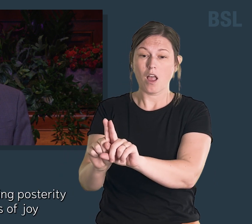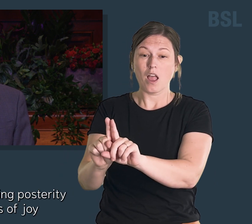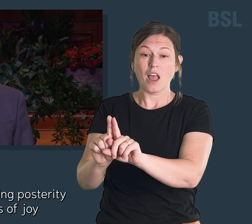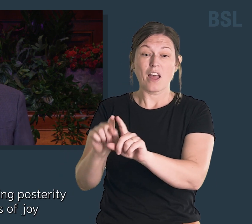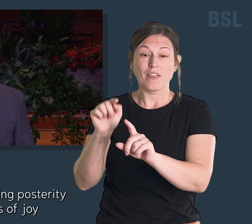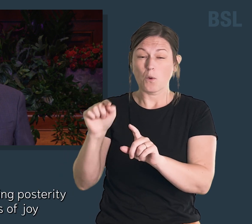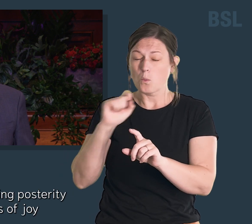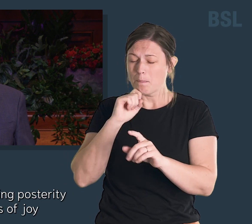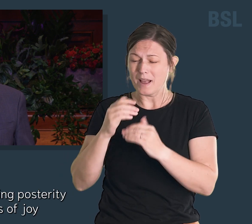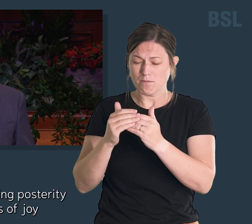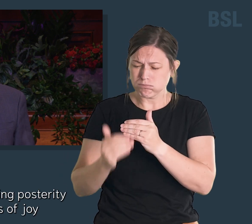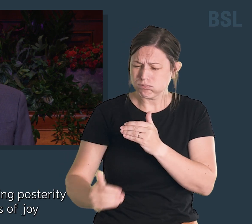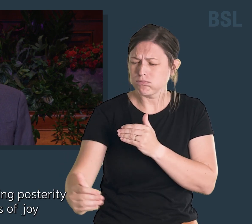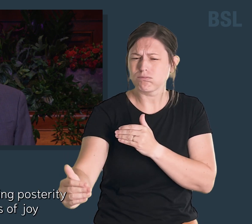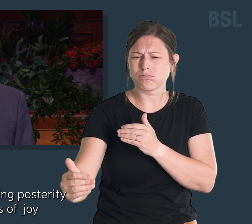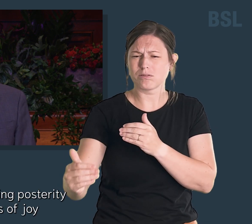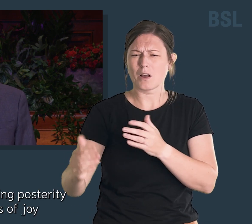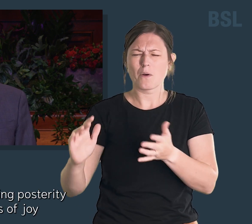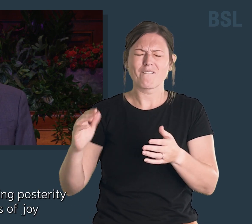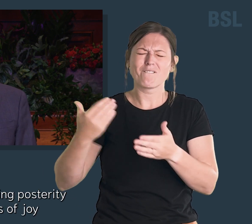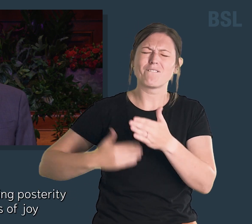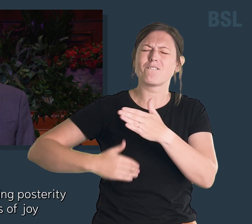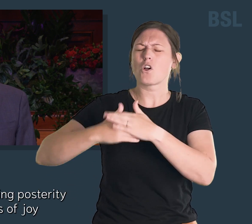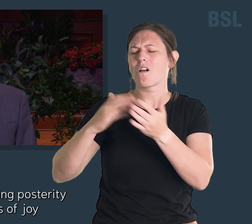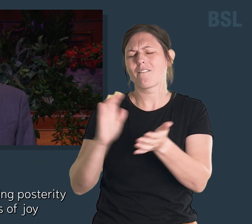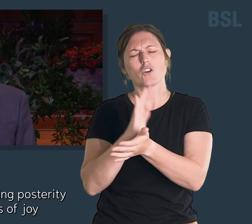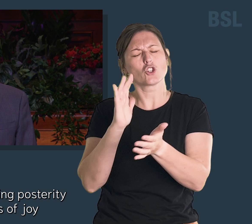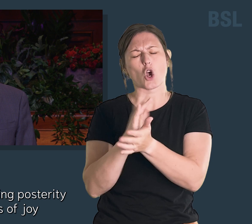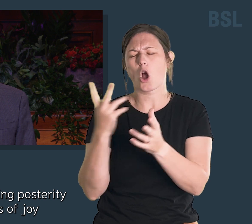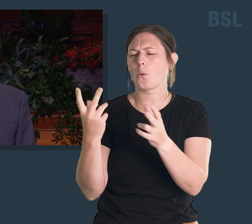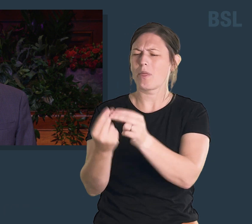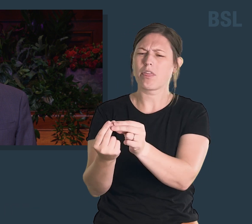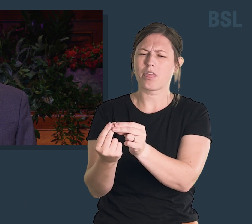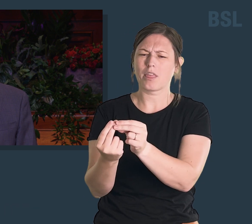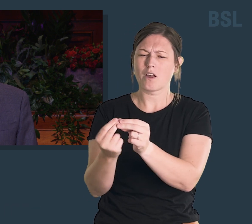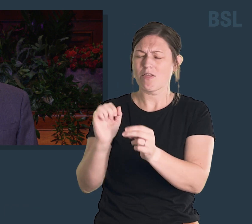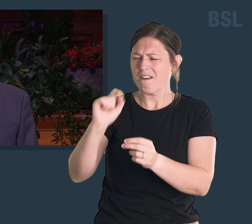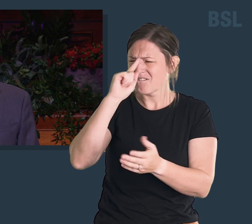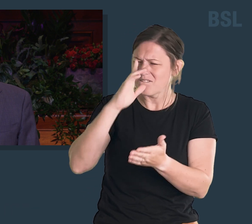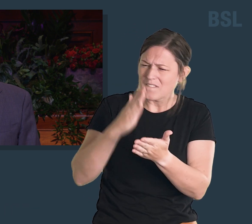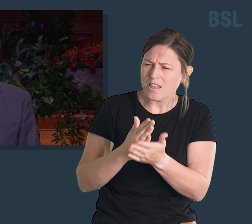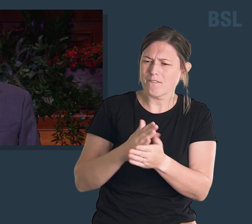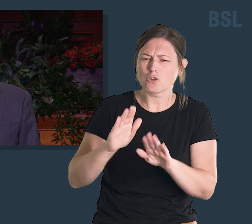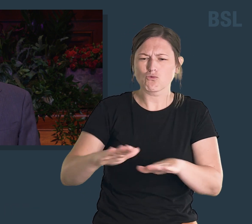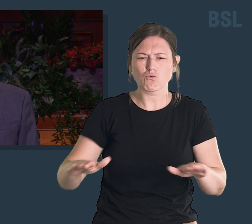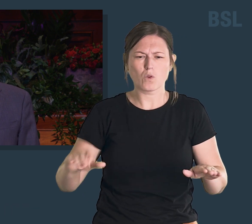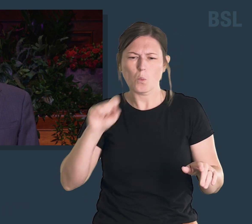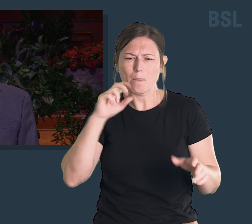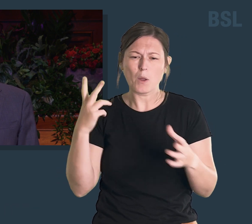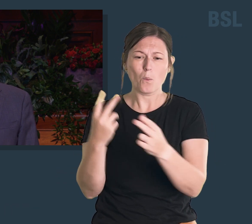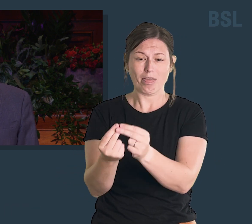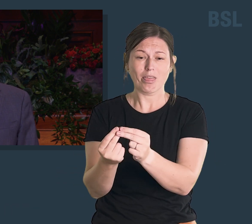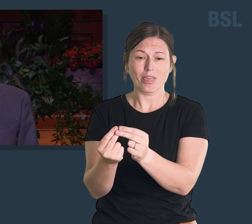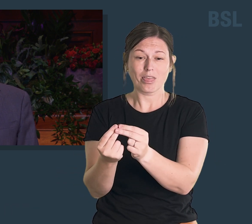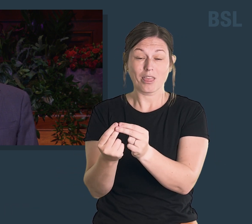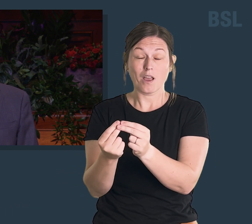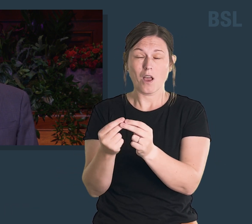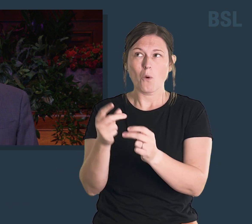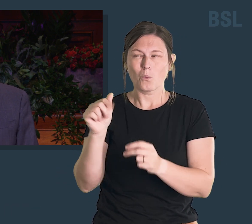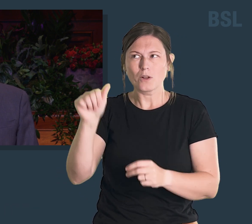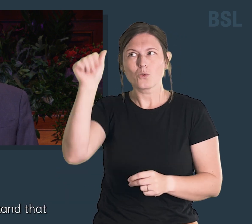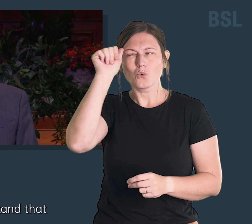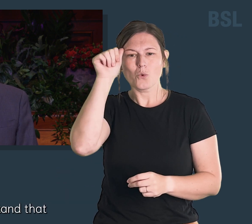and their covenant-keeping posterity to experience the fullness of joy that God has in store for His faithful children.